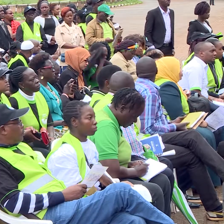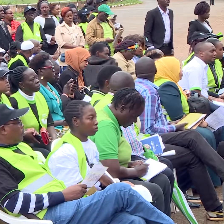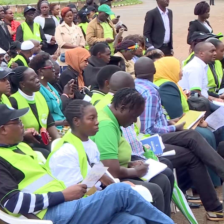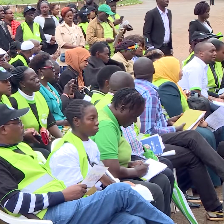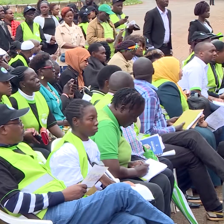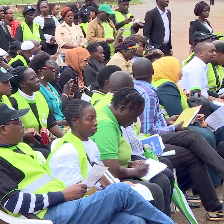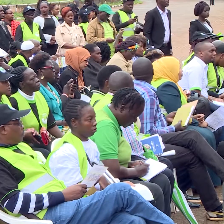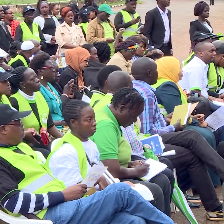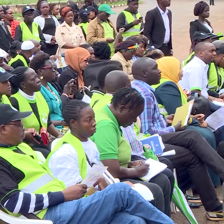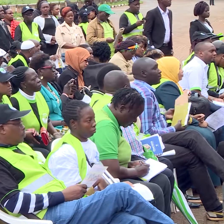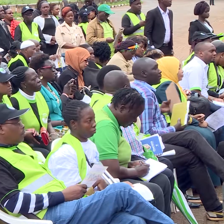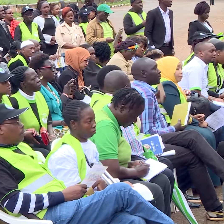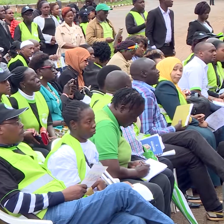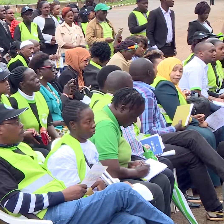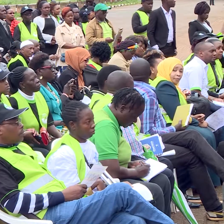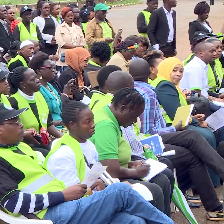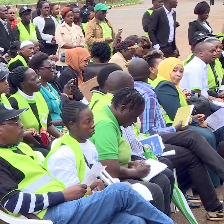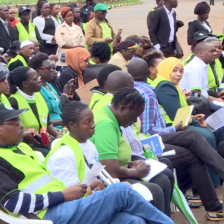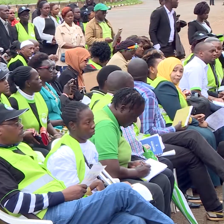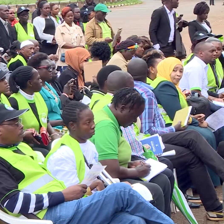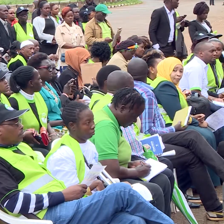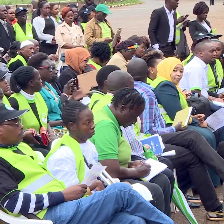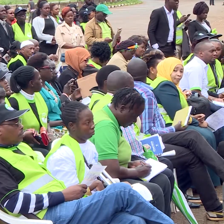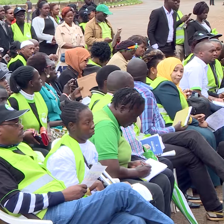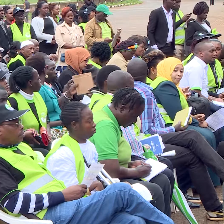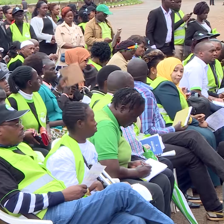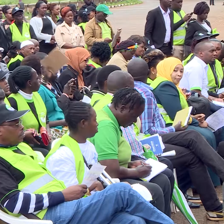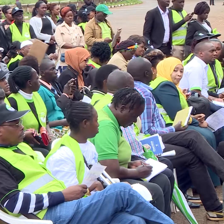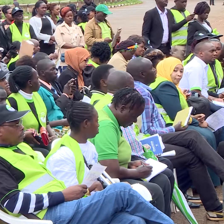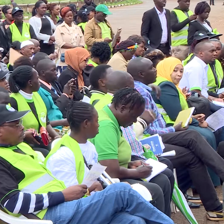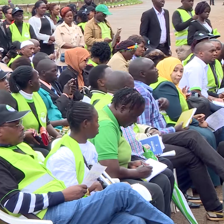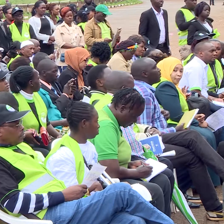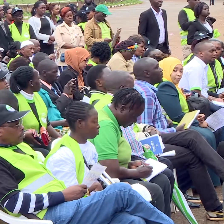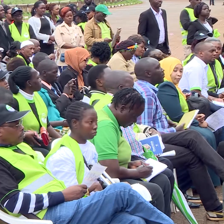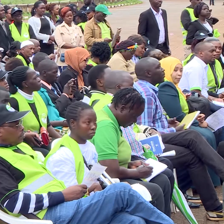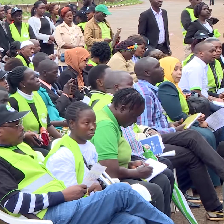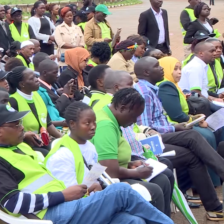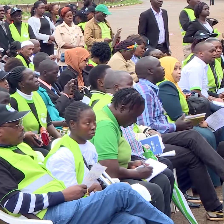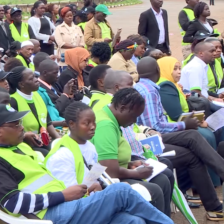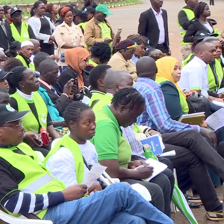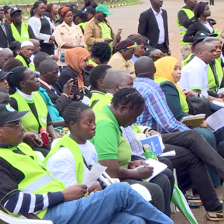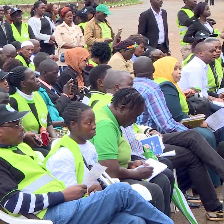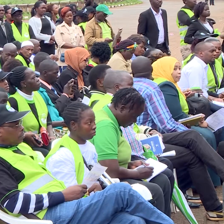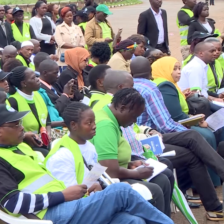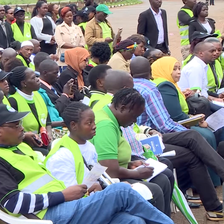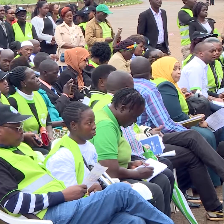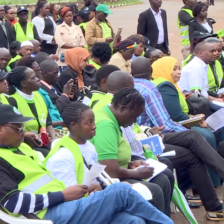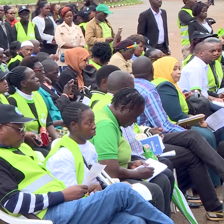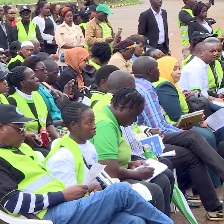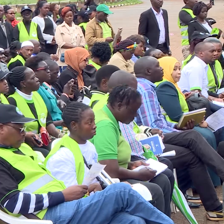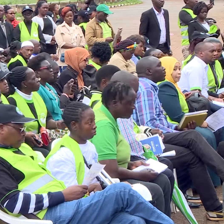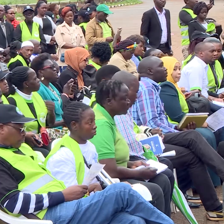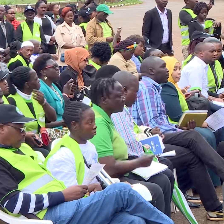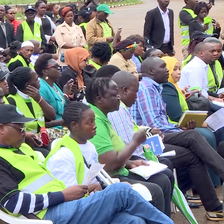stakeholders, CJPC, who have also given us slots, and our mini radio in the different provinces and the different